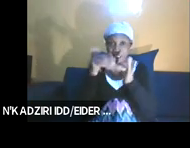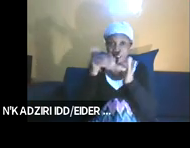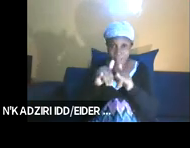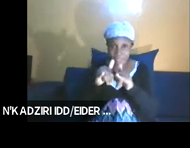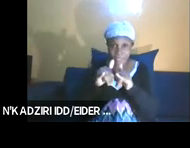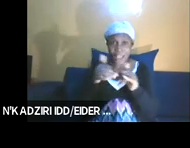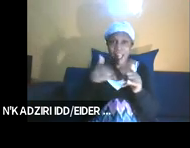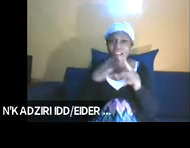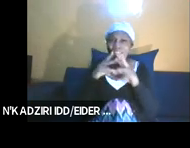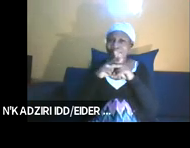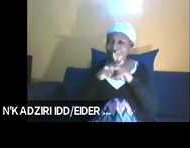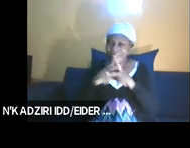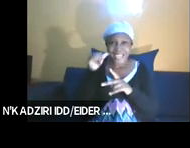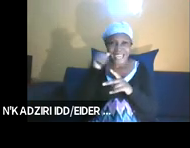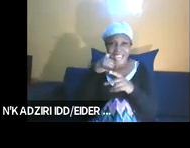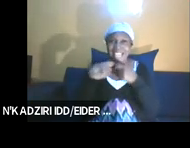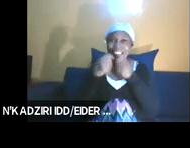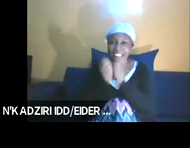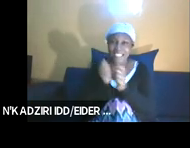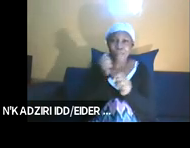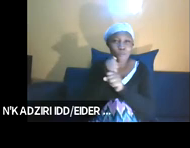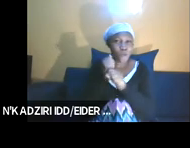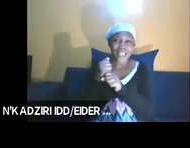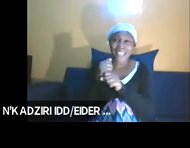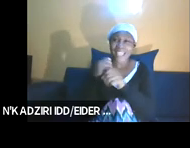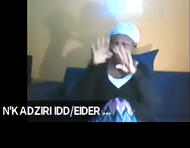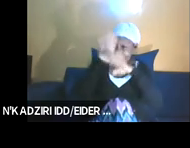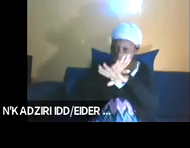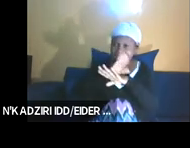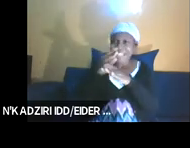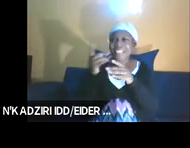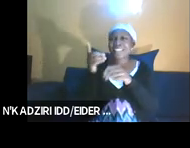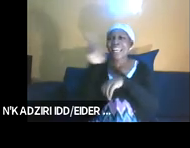amazing team that works day and night. The organizers are from